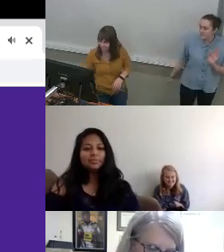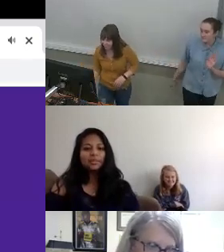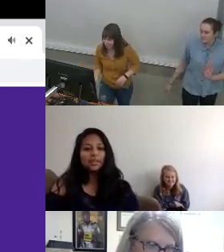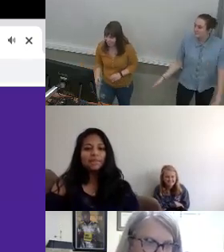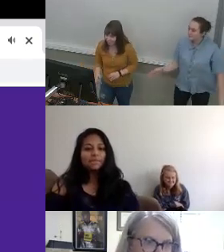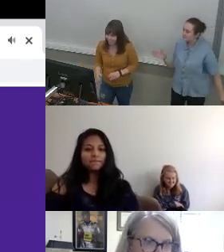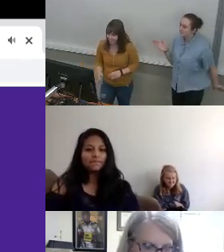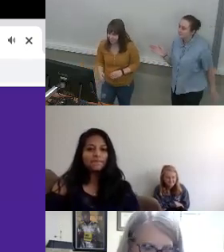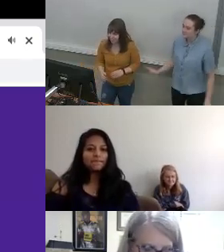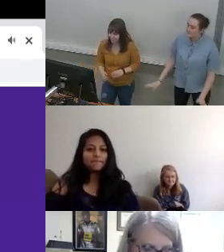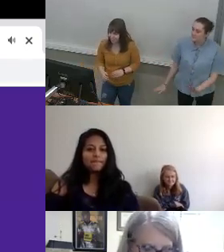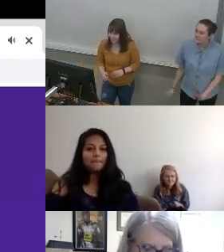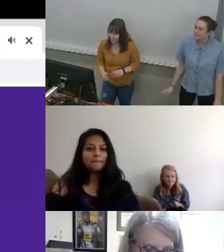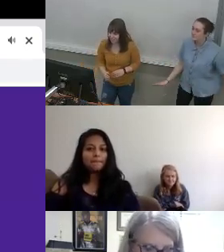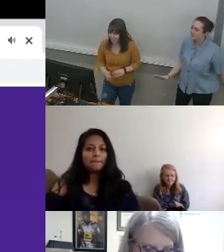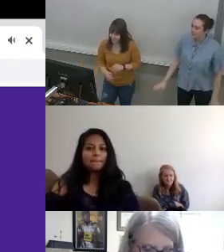All right.